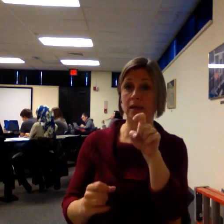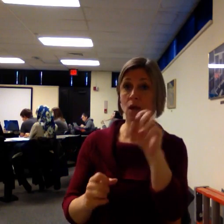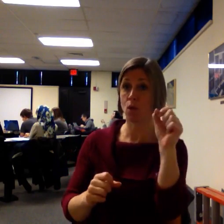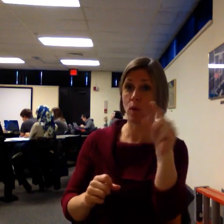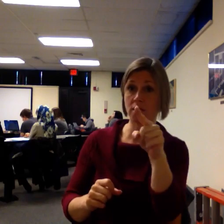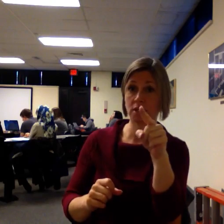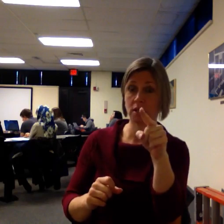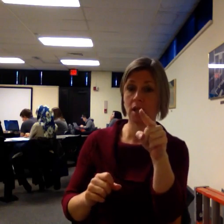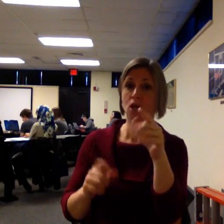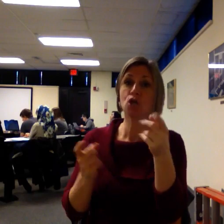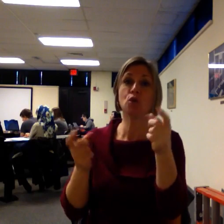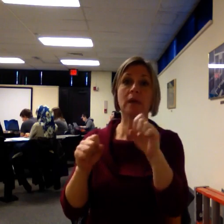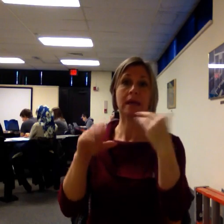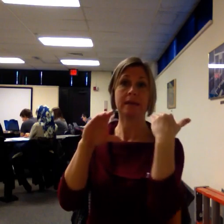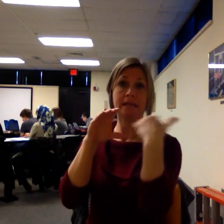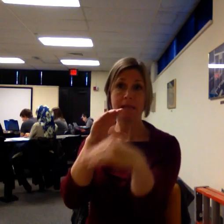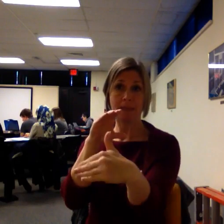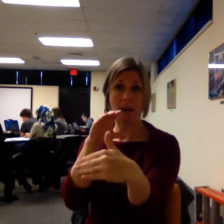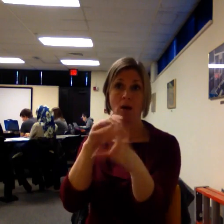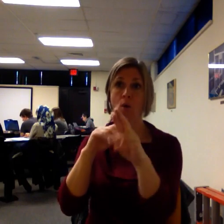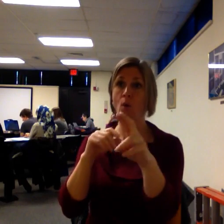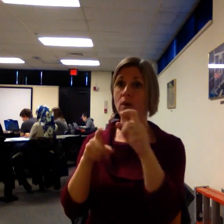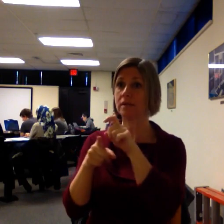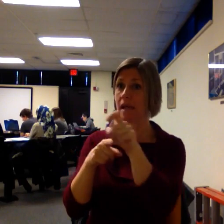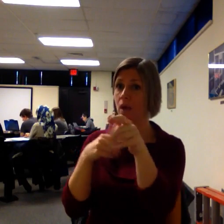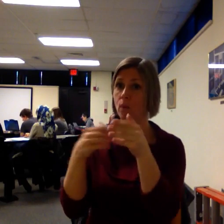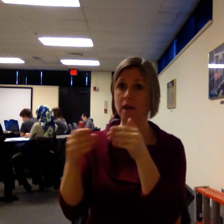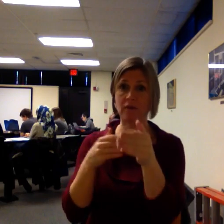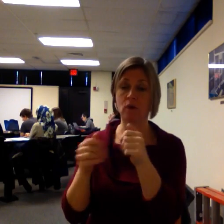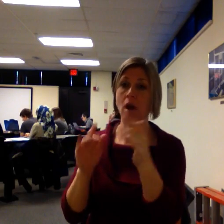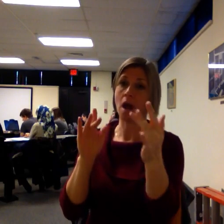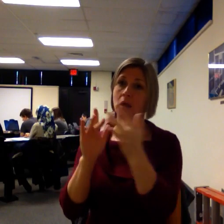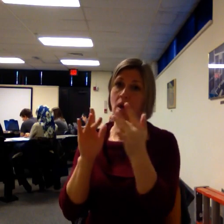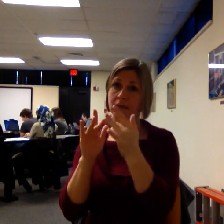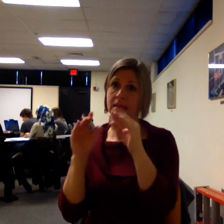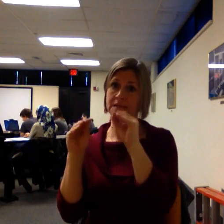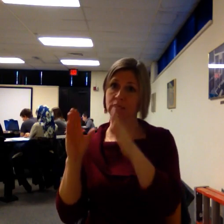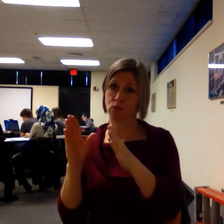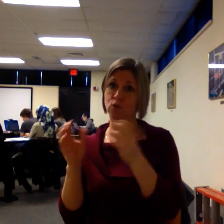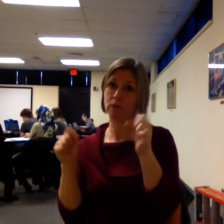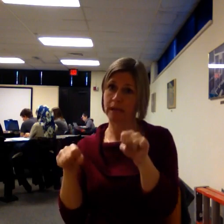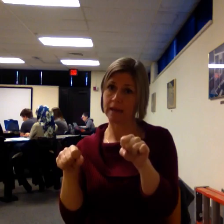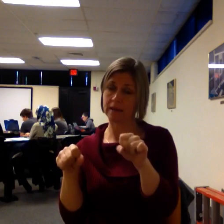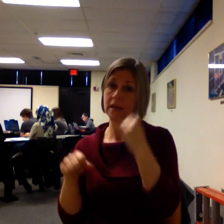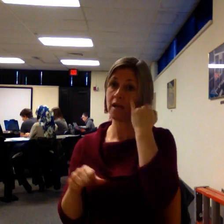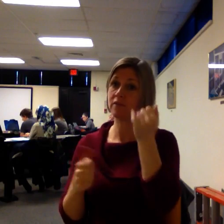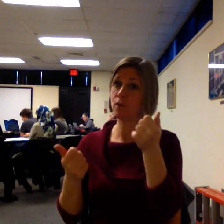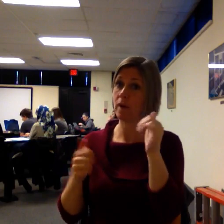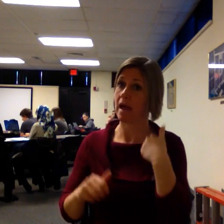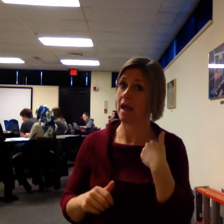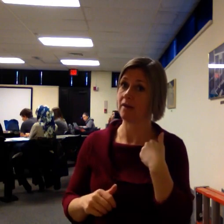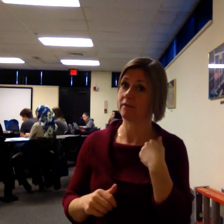I'll stay here. If everybody leaves, I'll be up in my office. So if you come back and you have a question, I'm in 340 Clinton